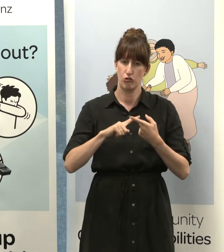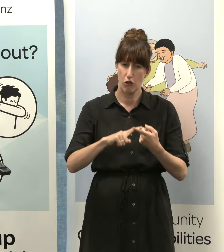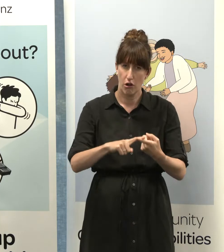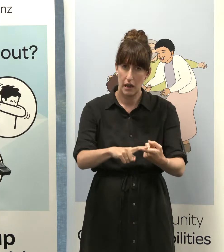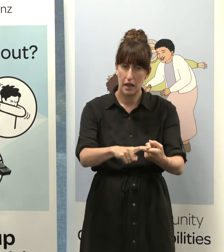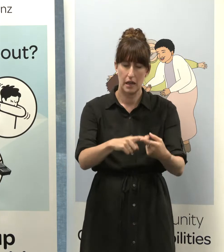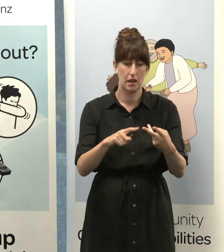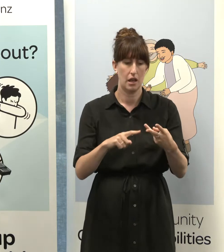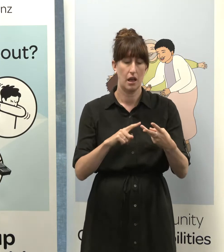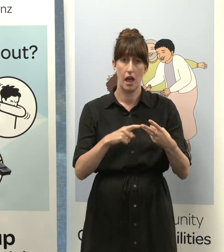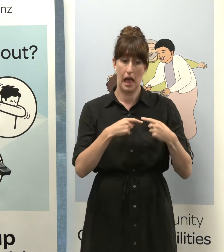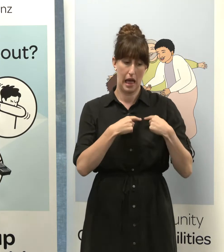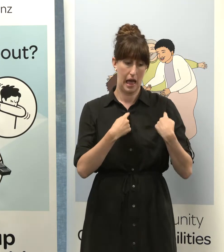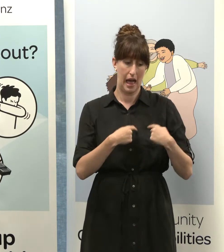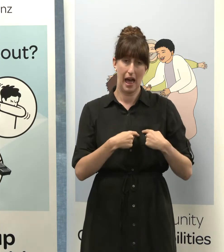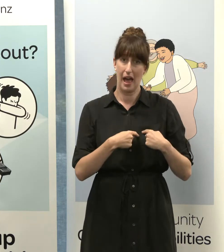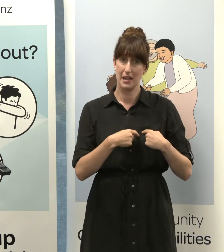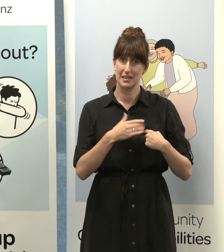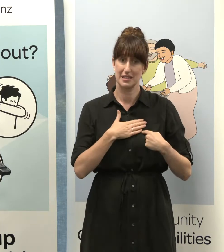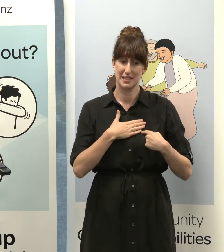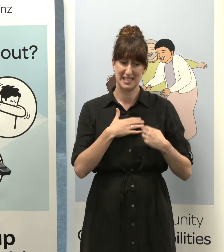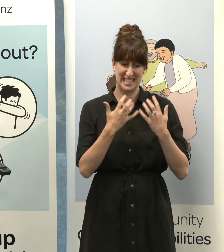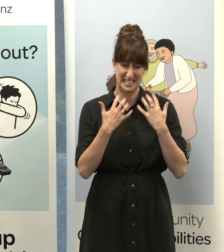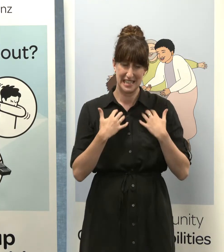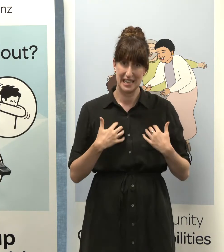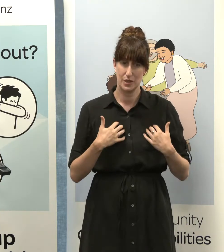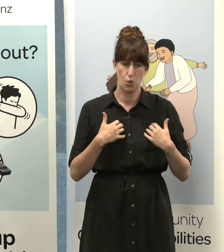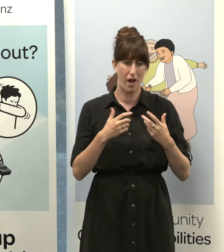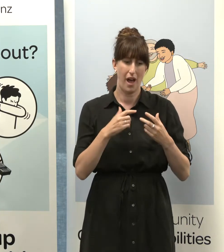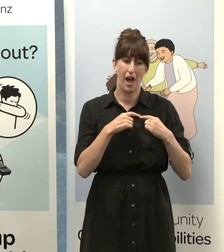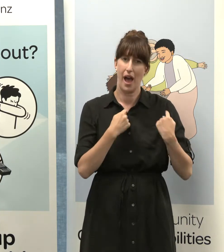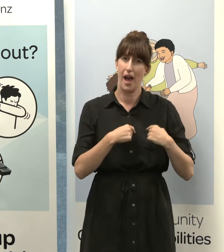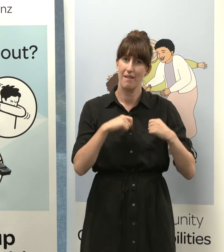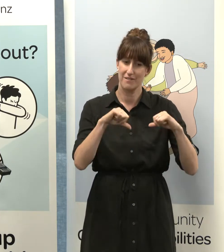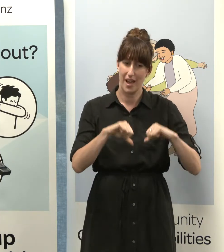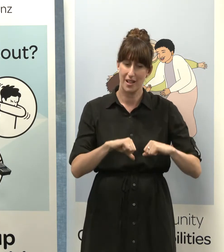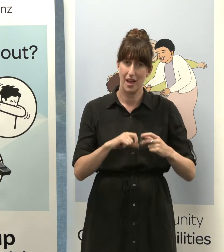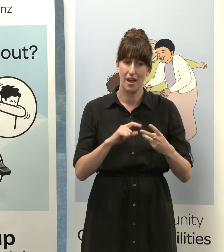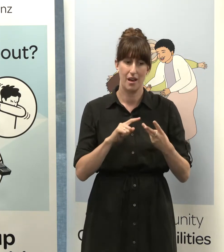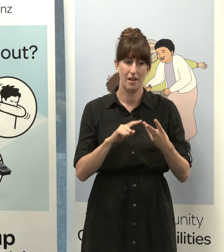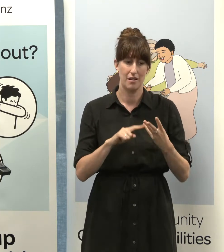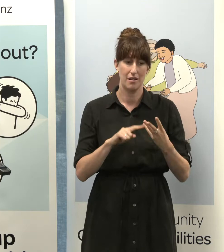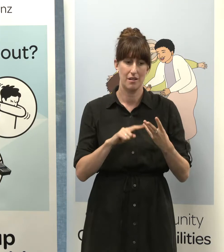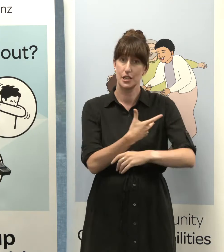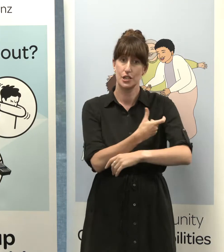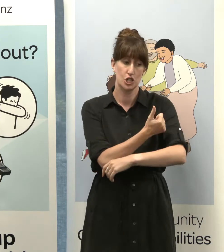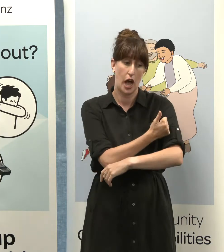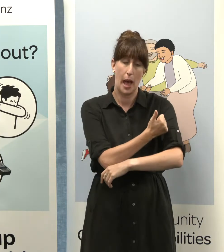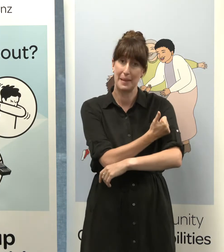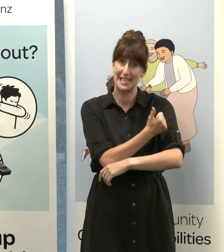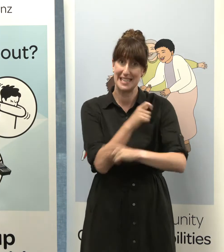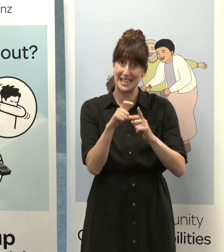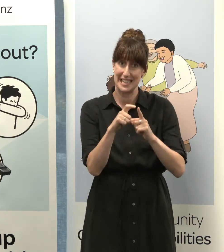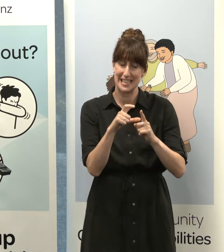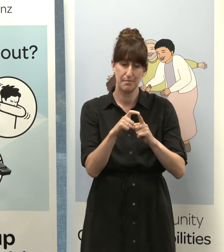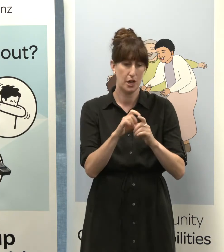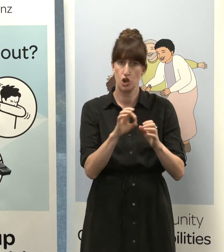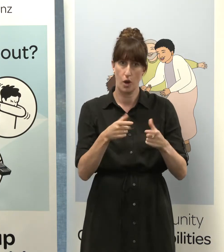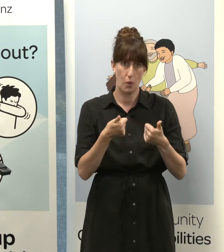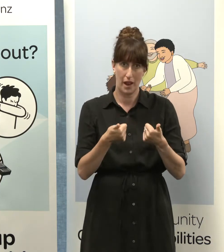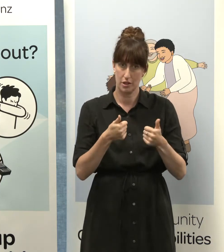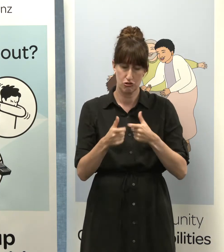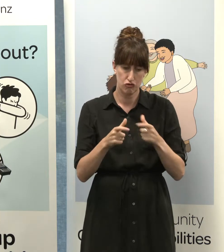congestive heart failure, so heart disease, and then uncontrolled diabetes, and people who have other lung conditions